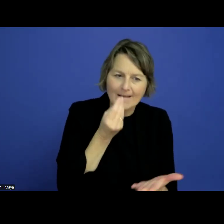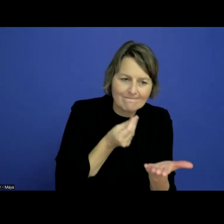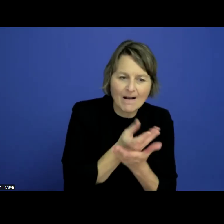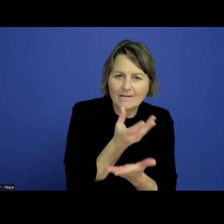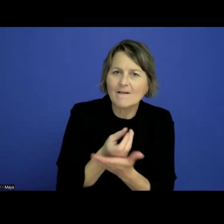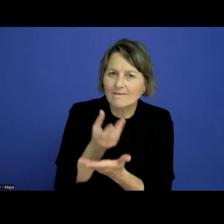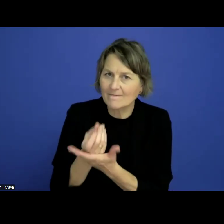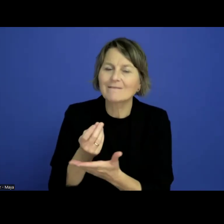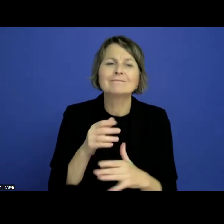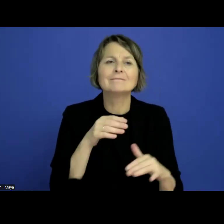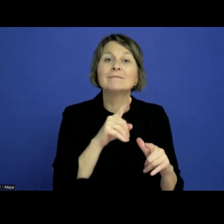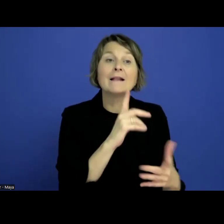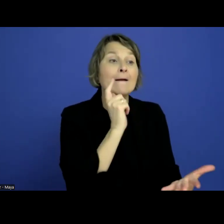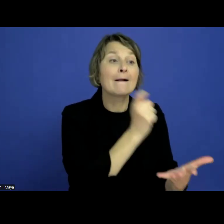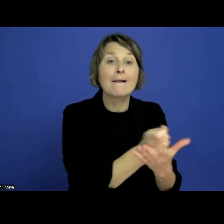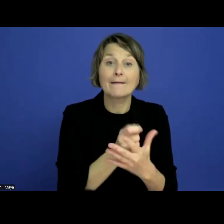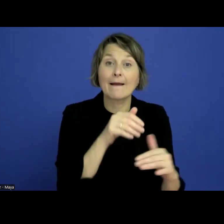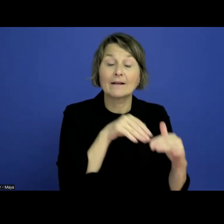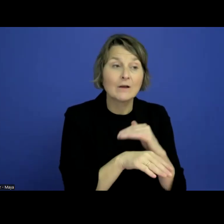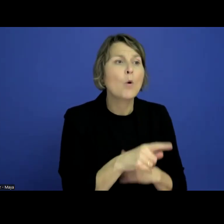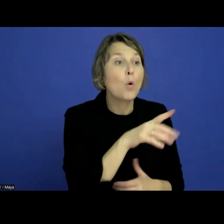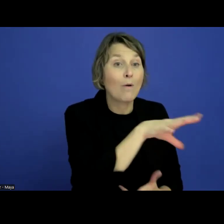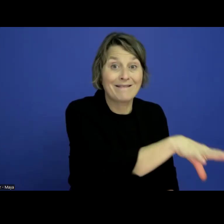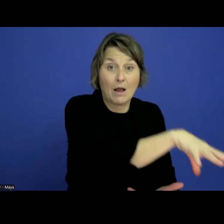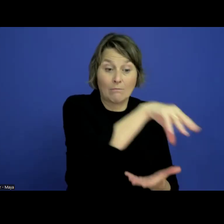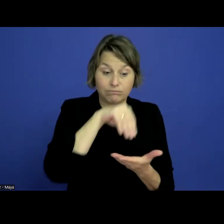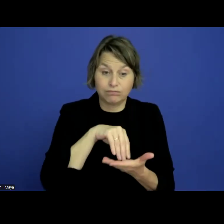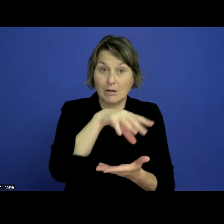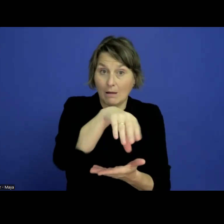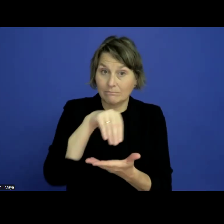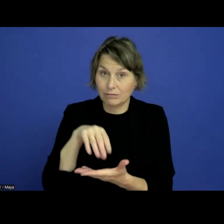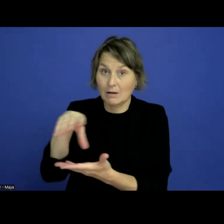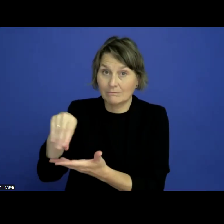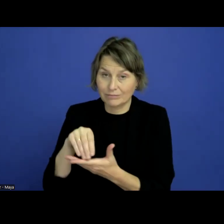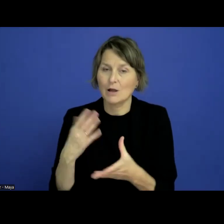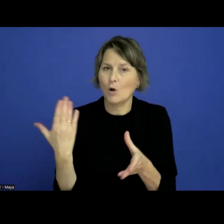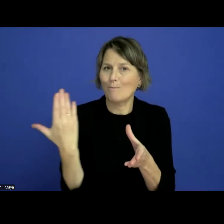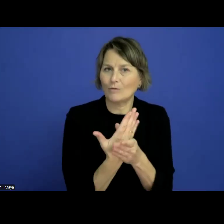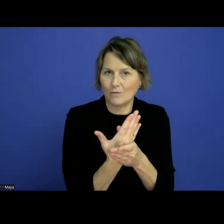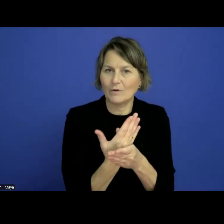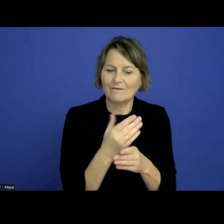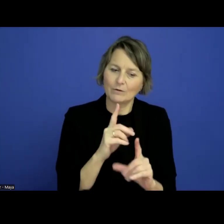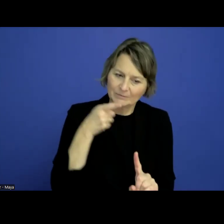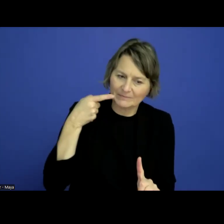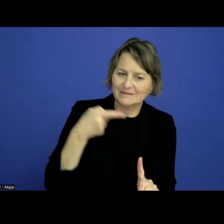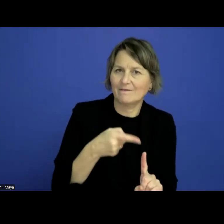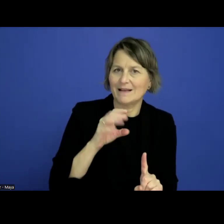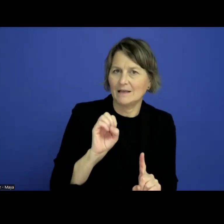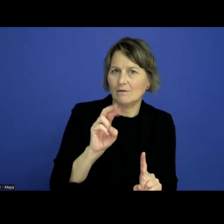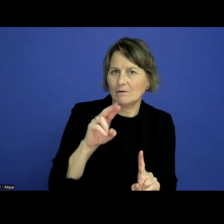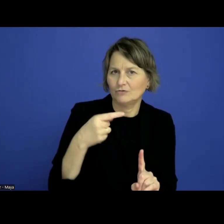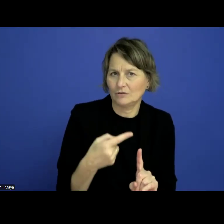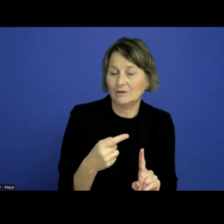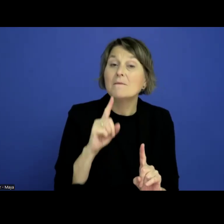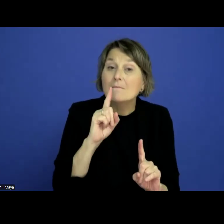Now, we incorporated them into the country's ENGIE portfolio, but it also serves the